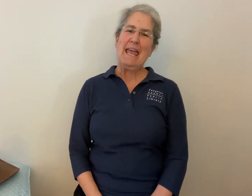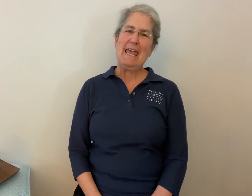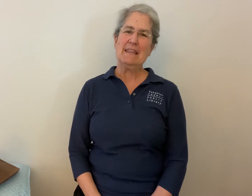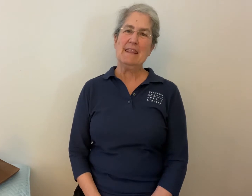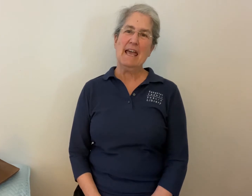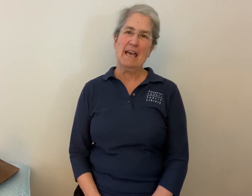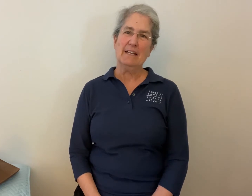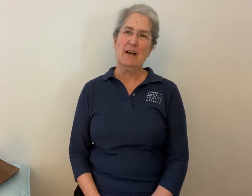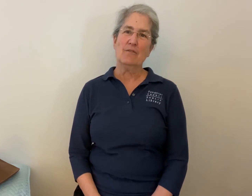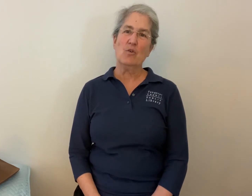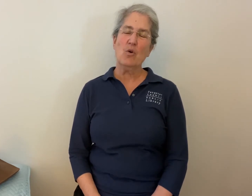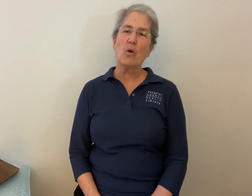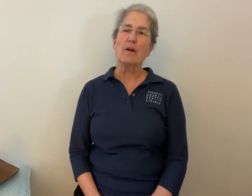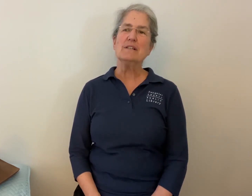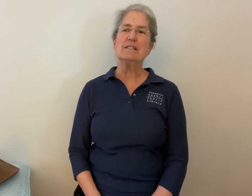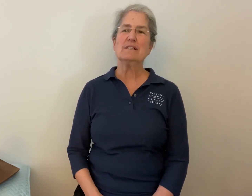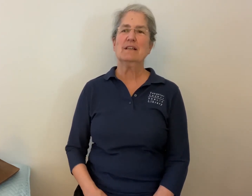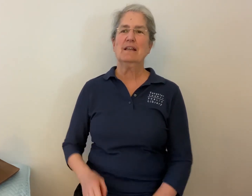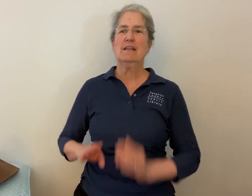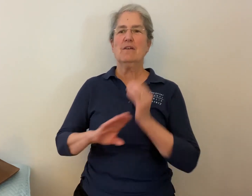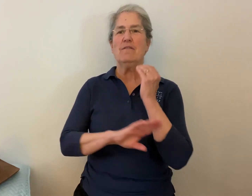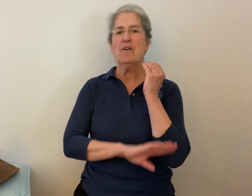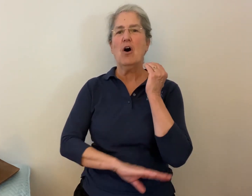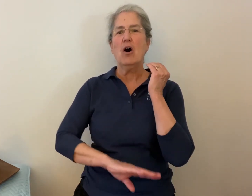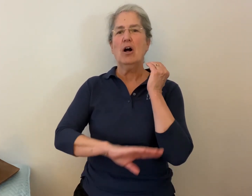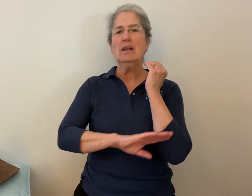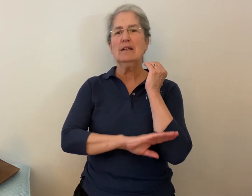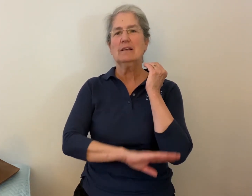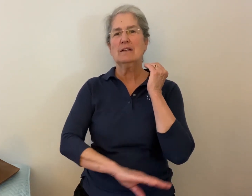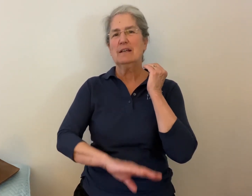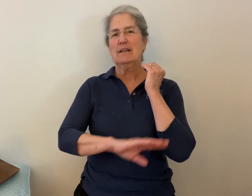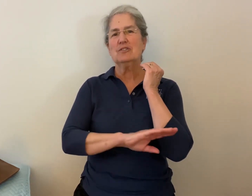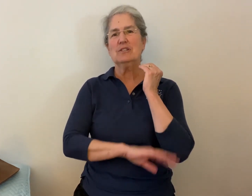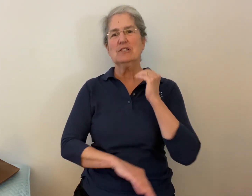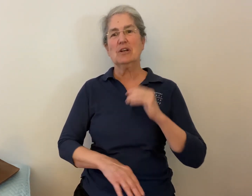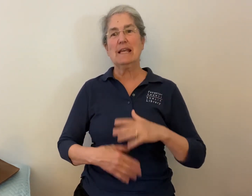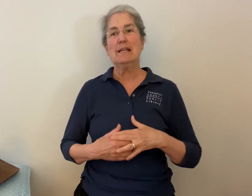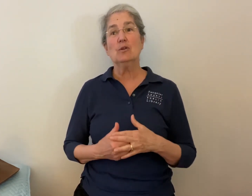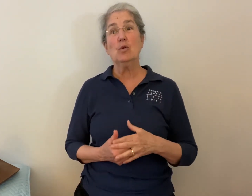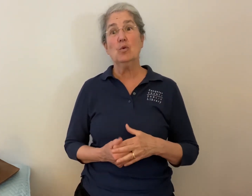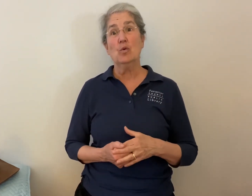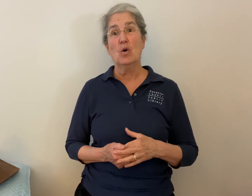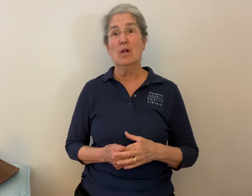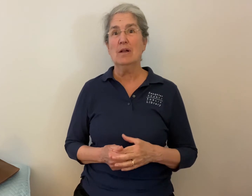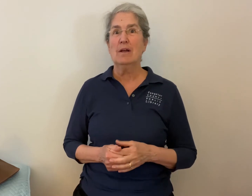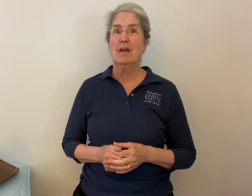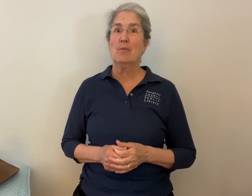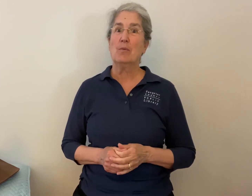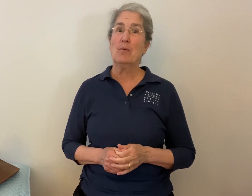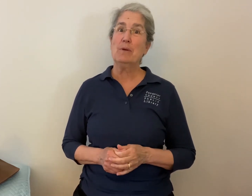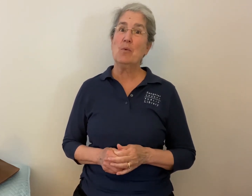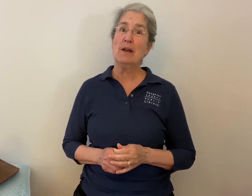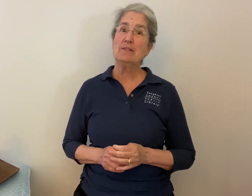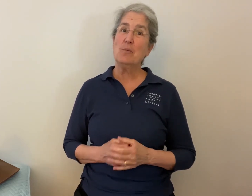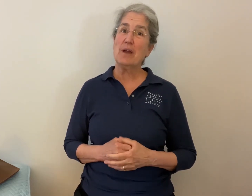And then, of course, in the fall, it's going to start getting cool. We won't be wanting to